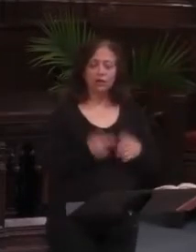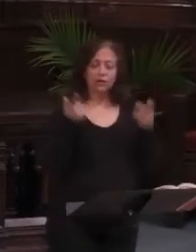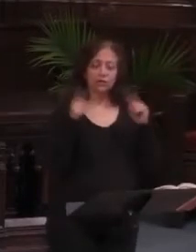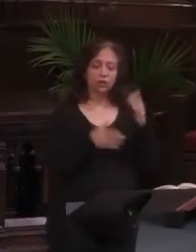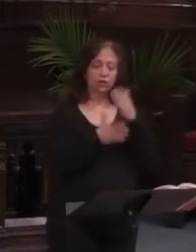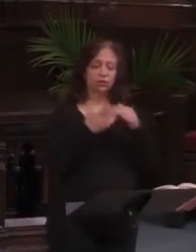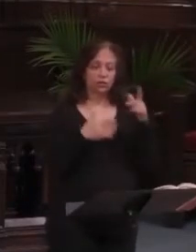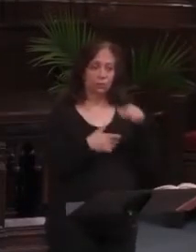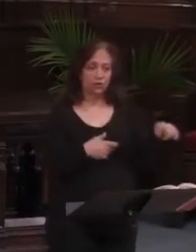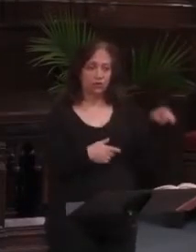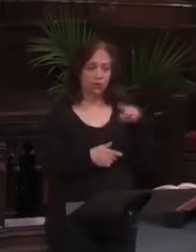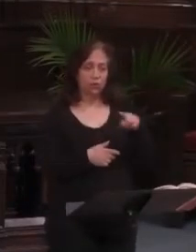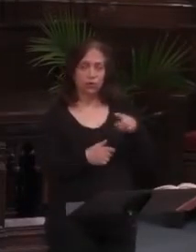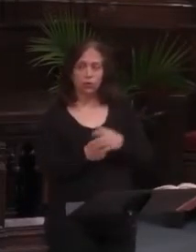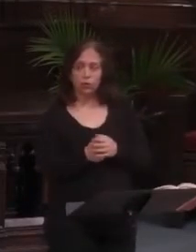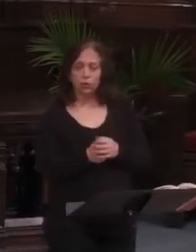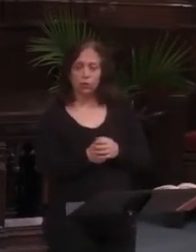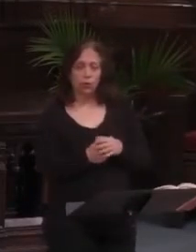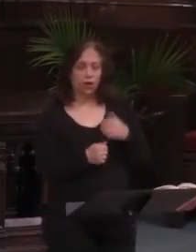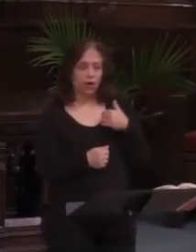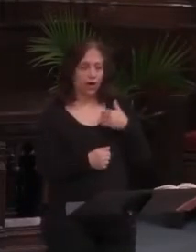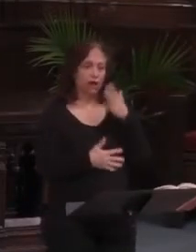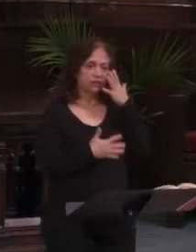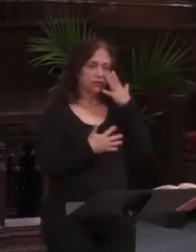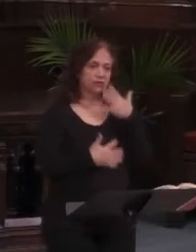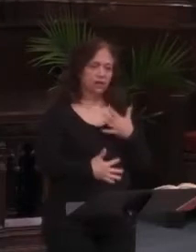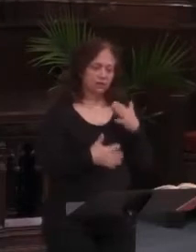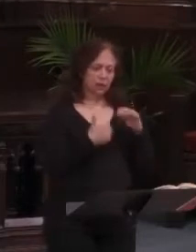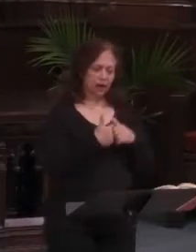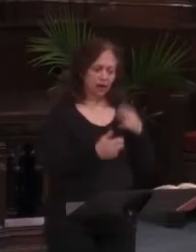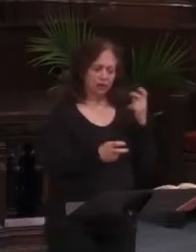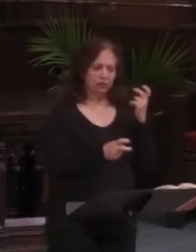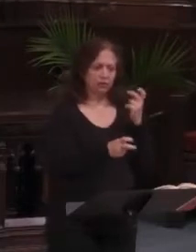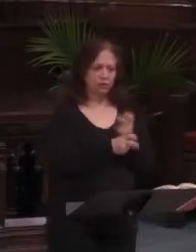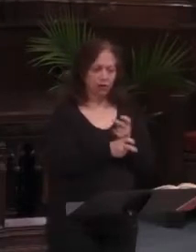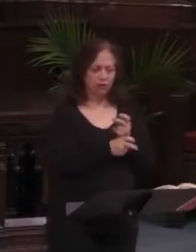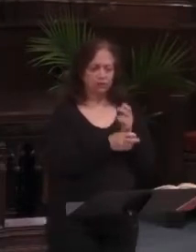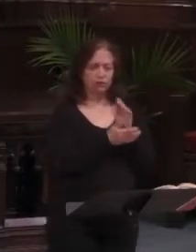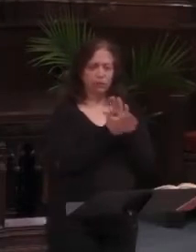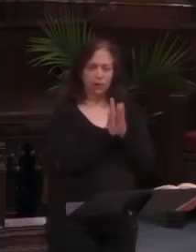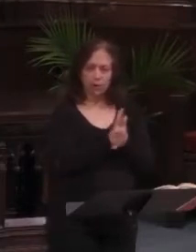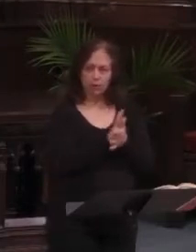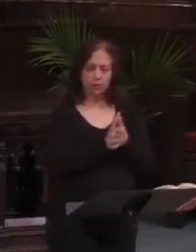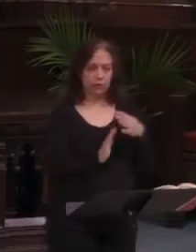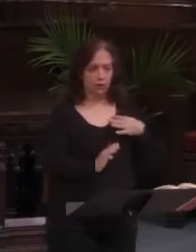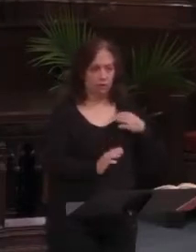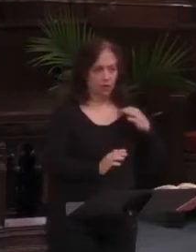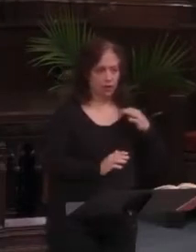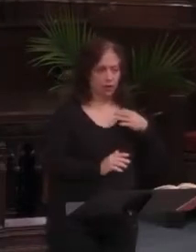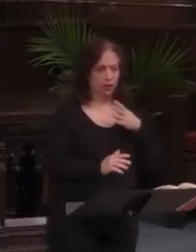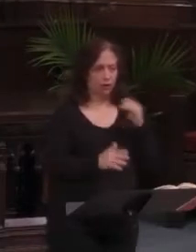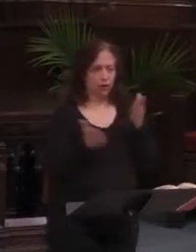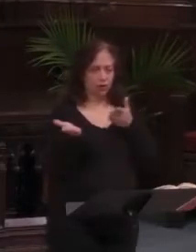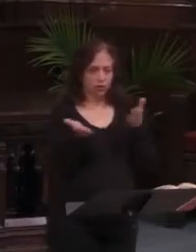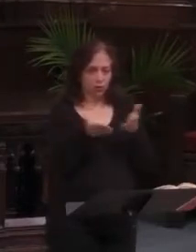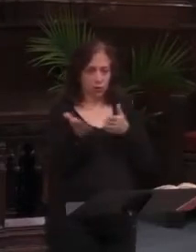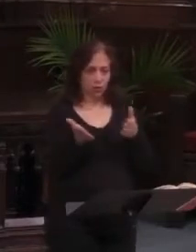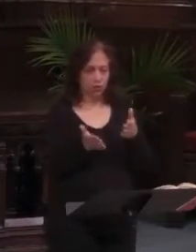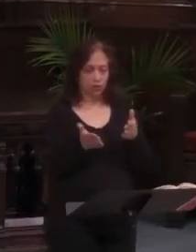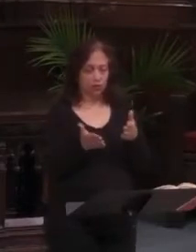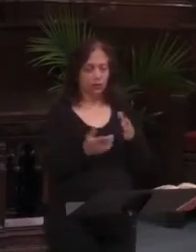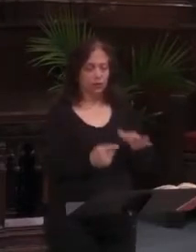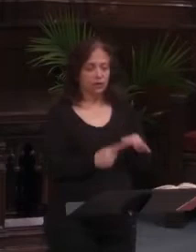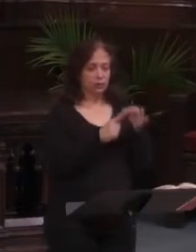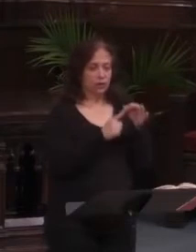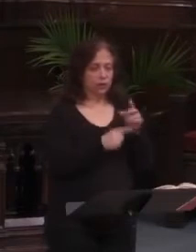some of you have expressed some sadness about how difficult it has become to volunteer and serve, especially